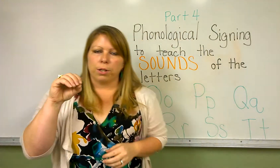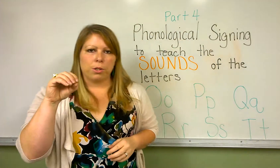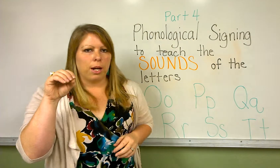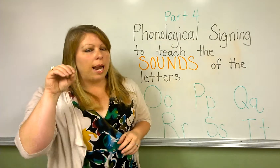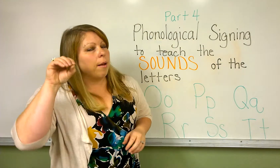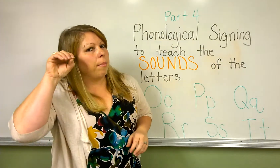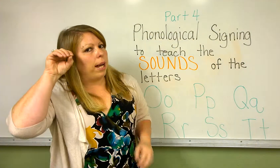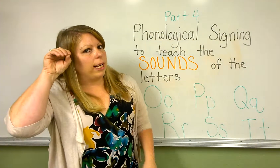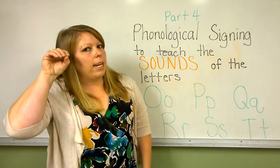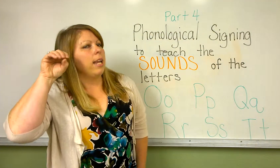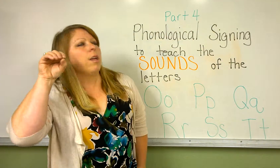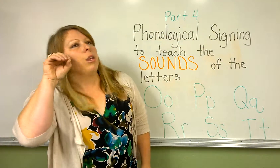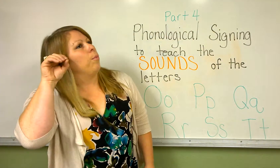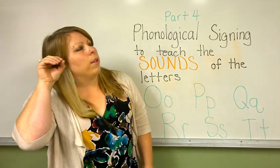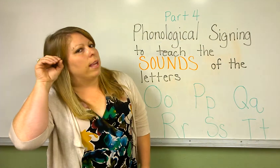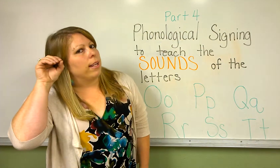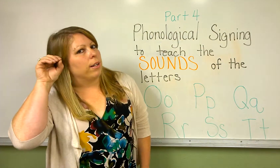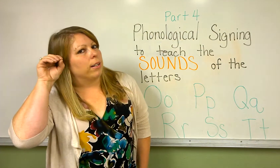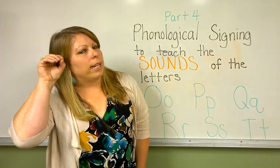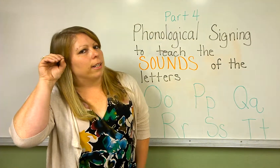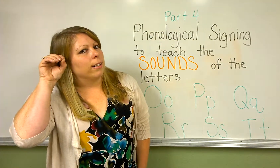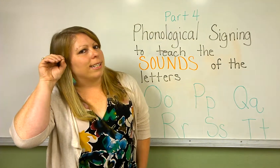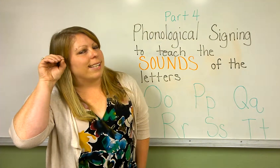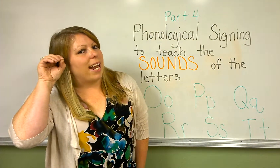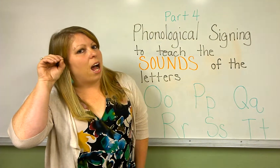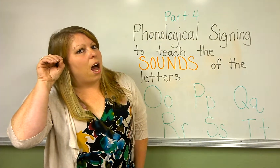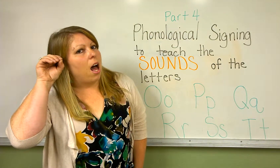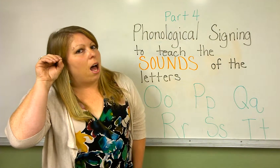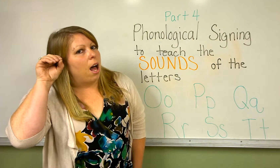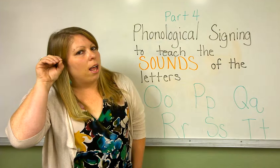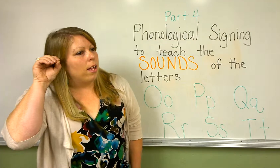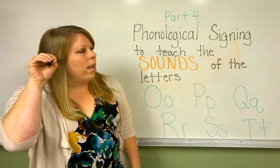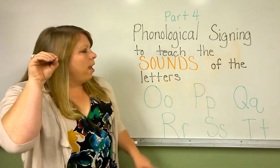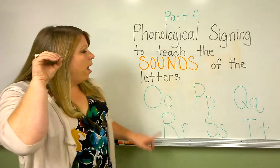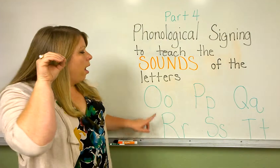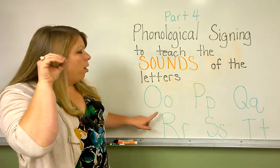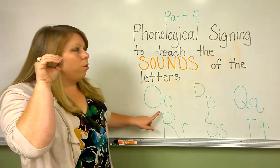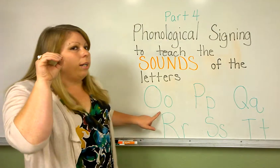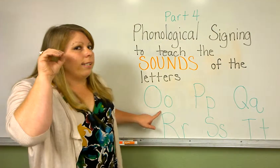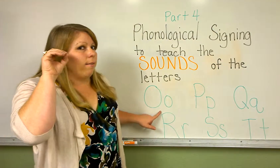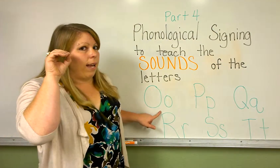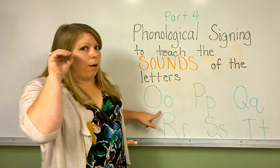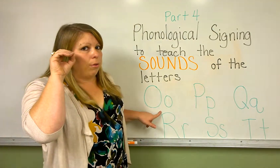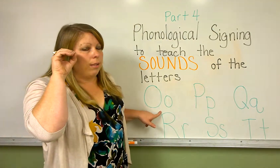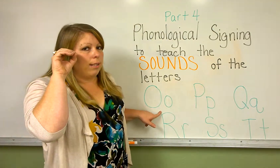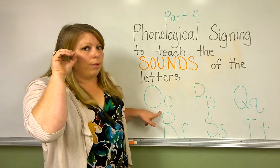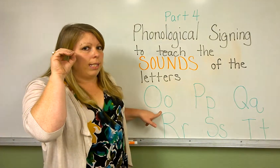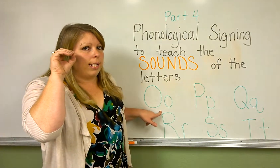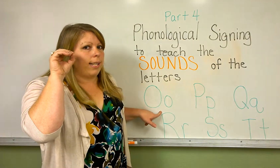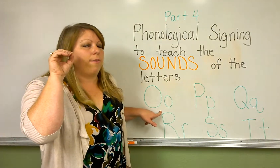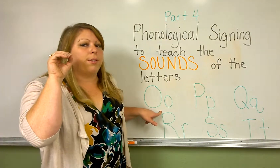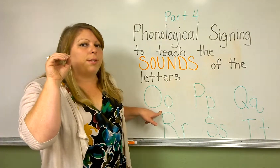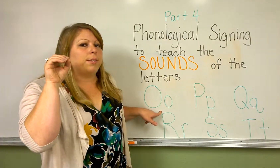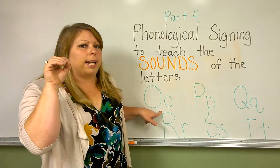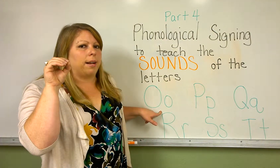your body. You put that near your ear and say ah. O is a vowel, so it does have two